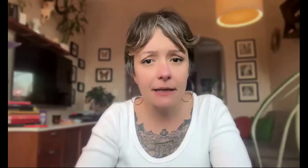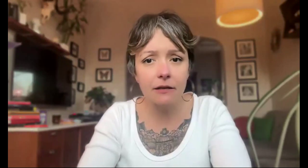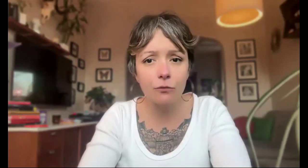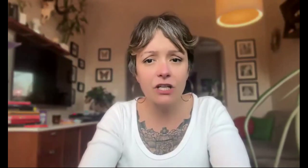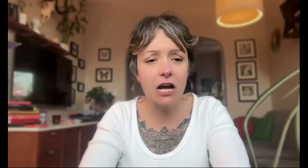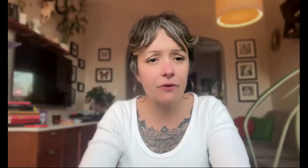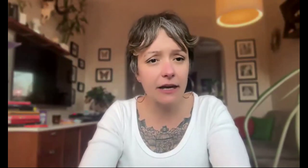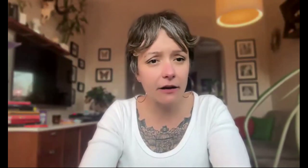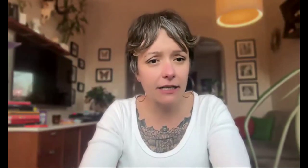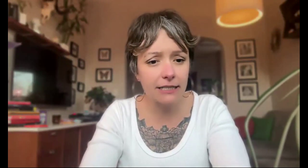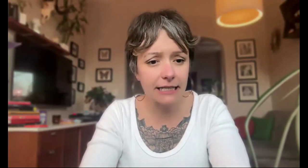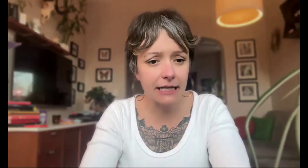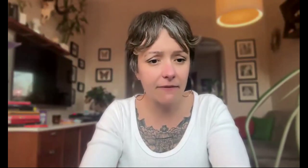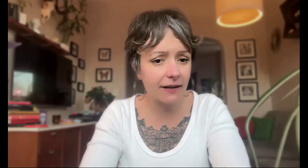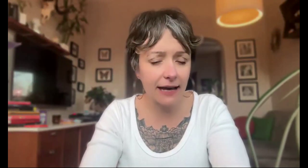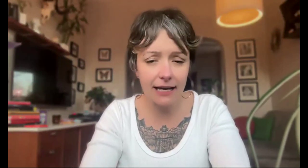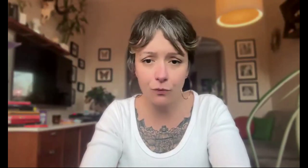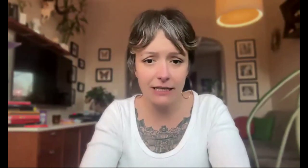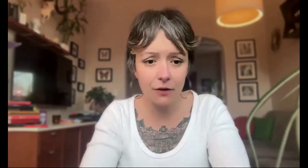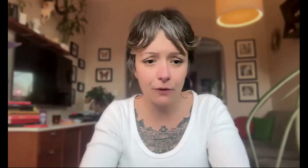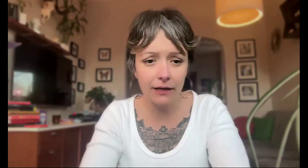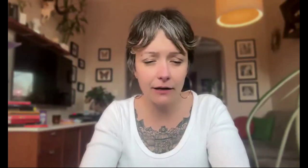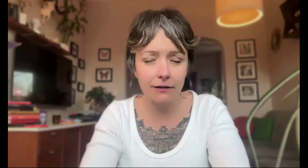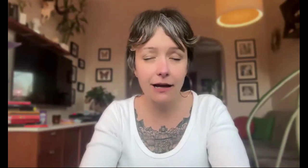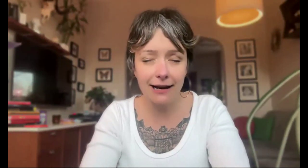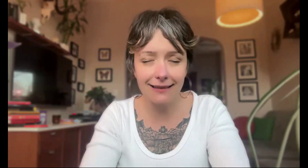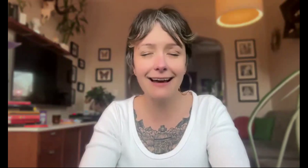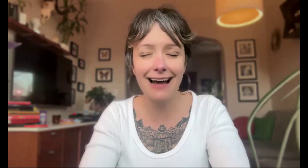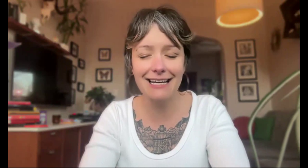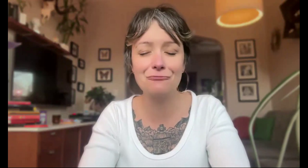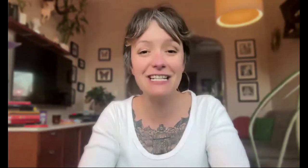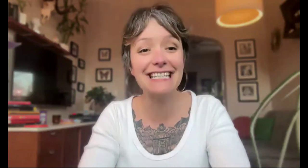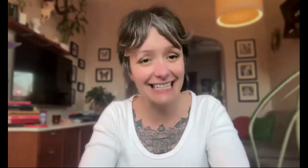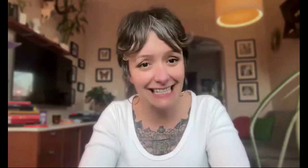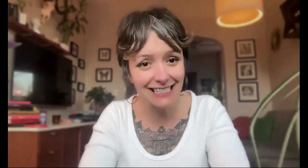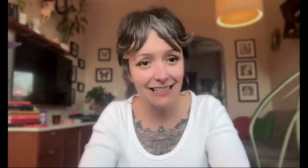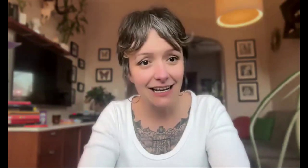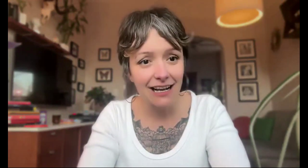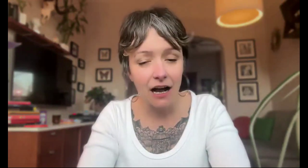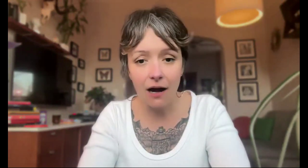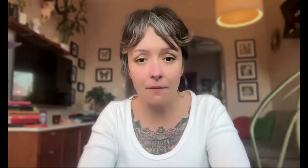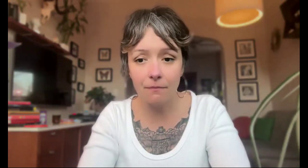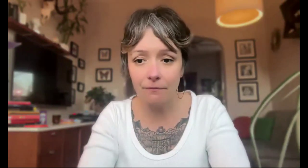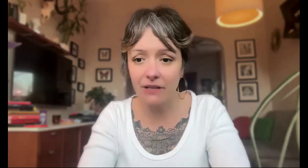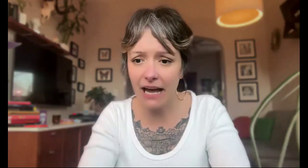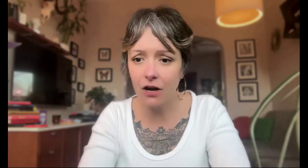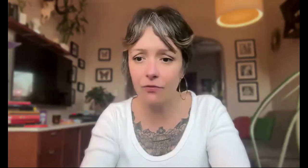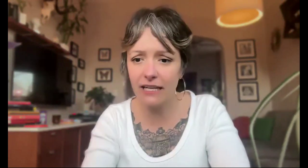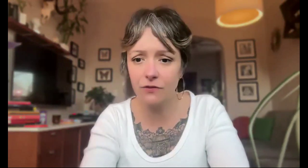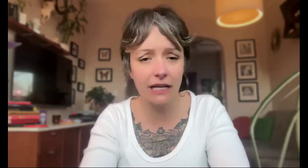let me reach out with Karen and see if anything I can anything I can resend it. okay. Yeah, no, thanks for